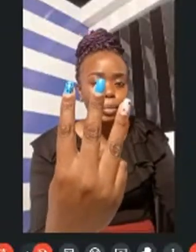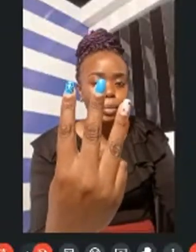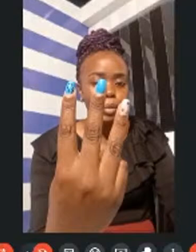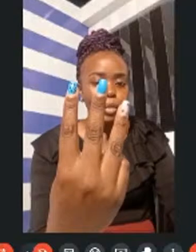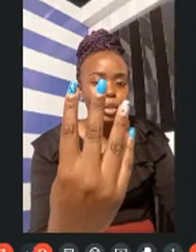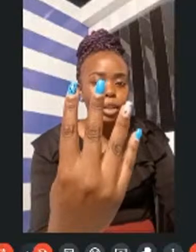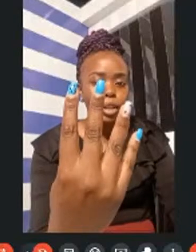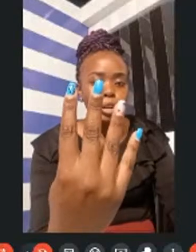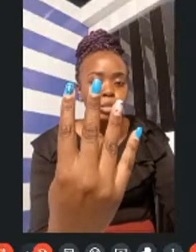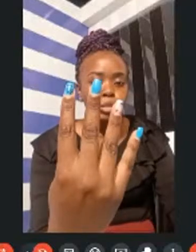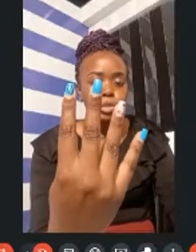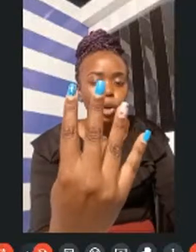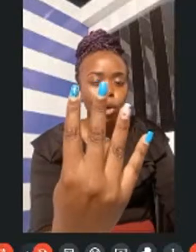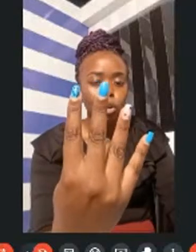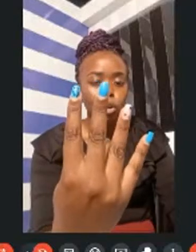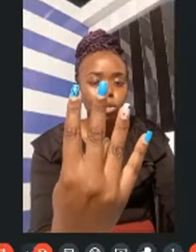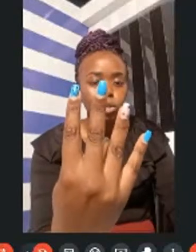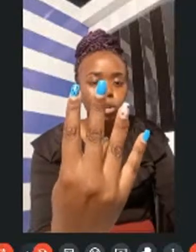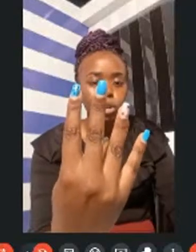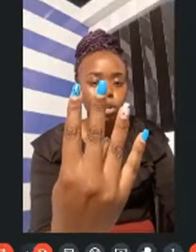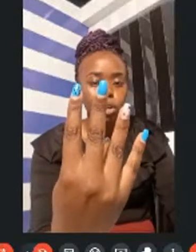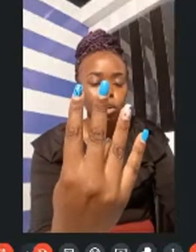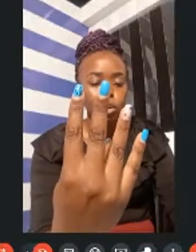3, 4,